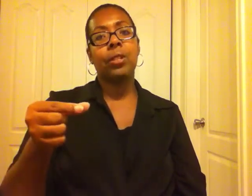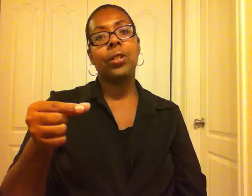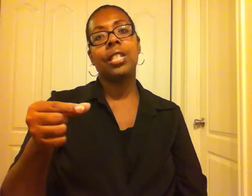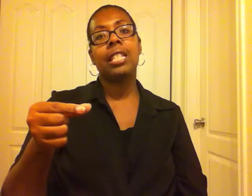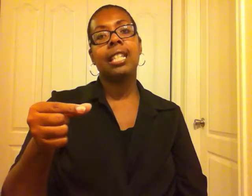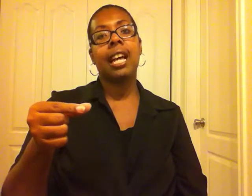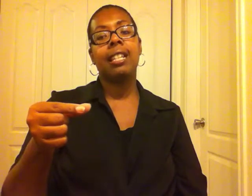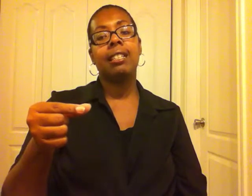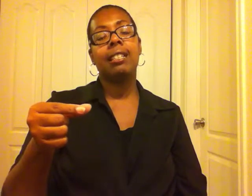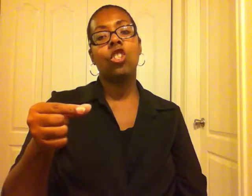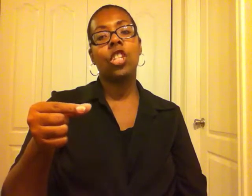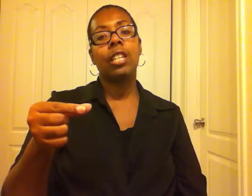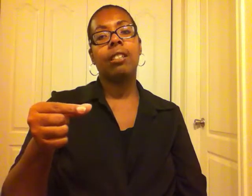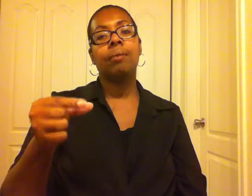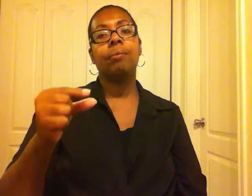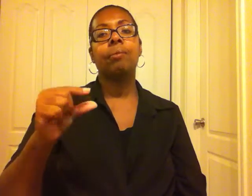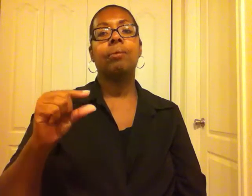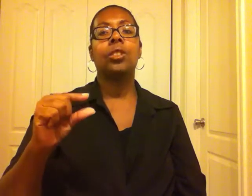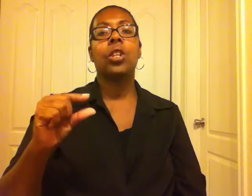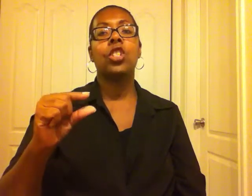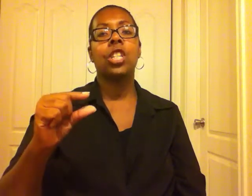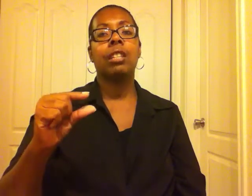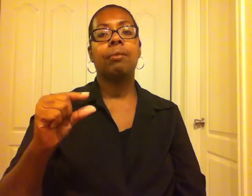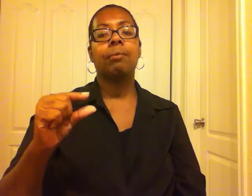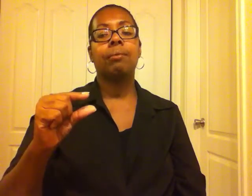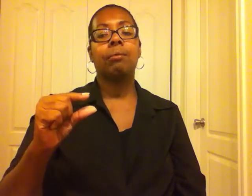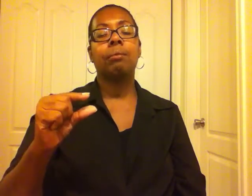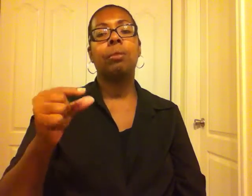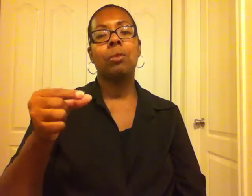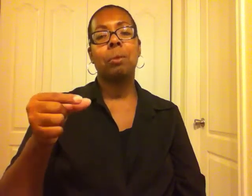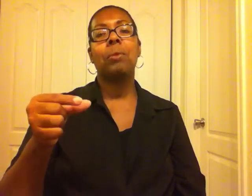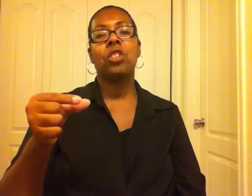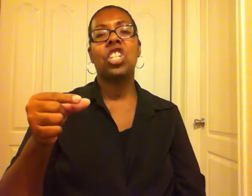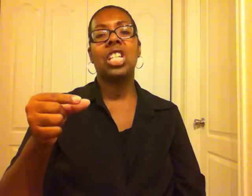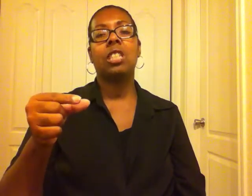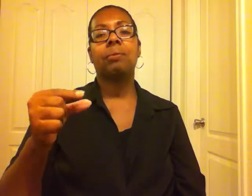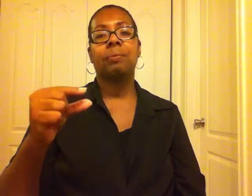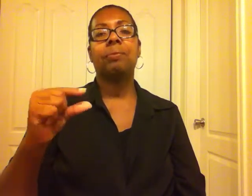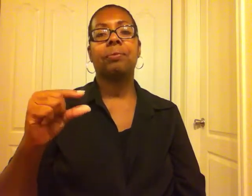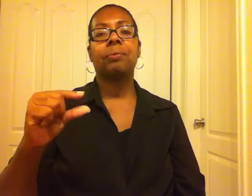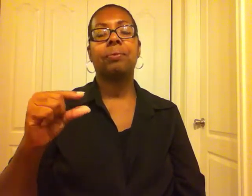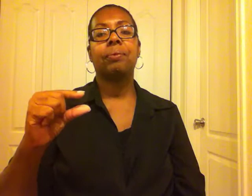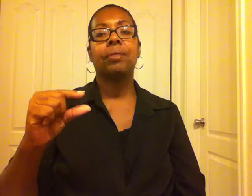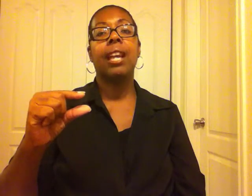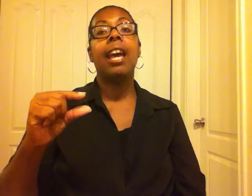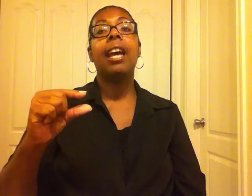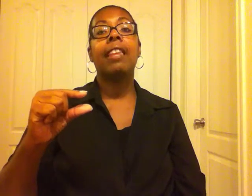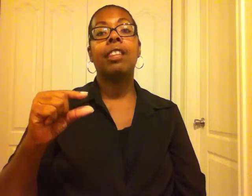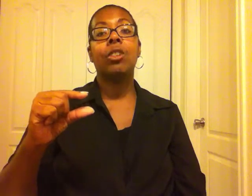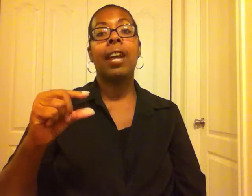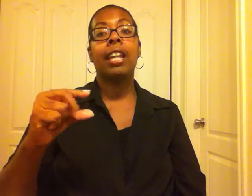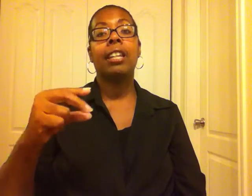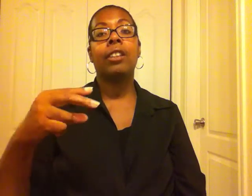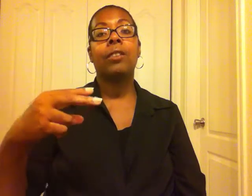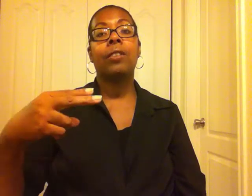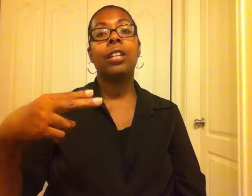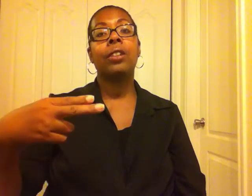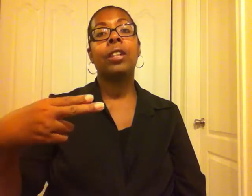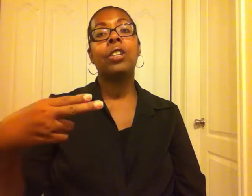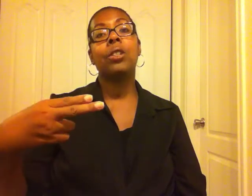turned to the side. G. Or G. But remember G. And then you add another finger and you do